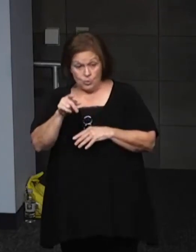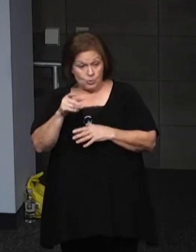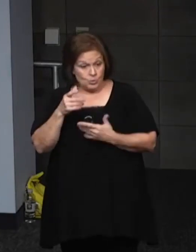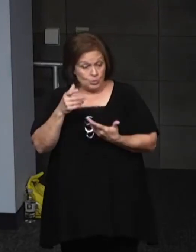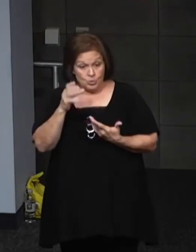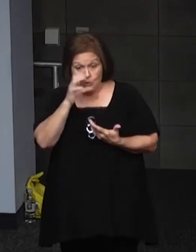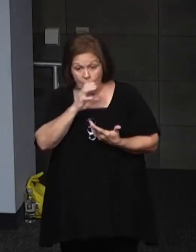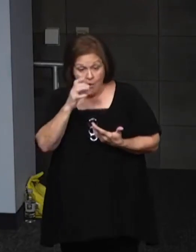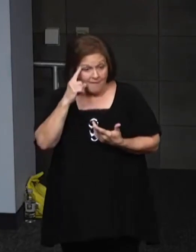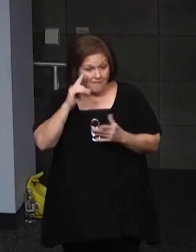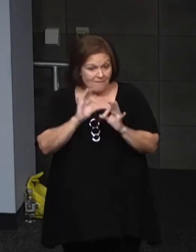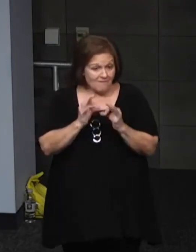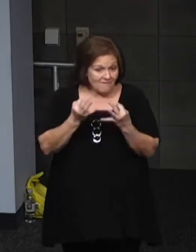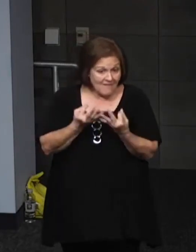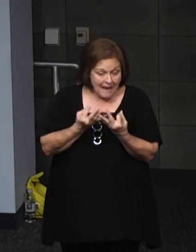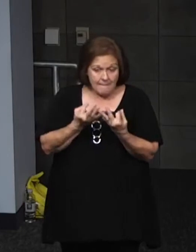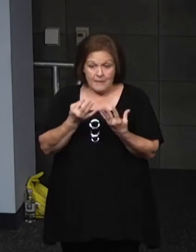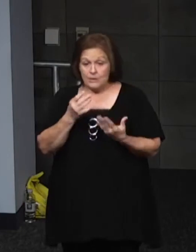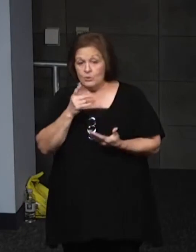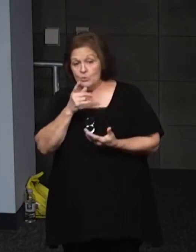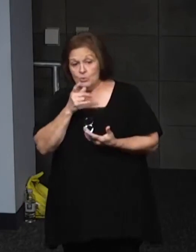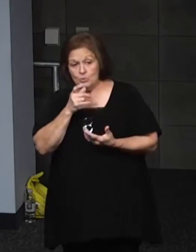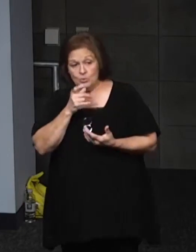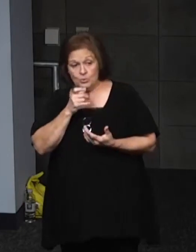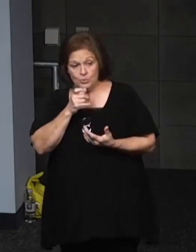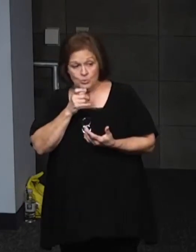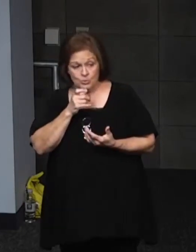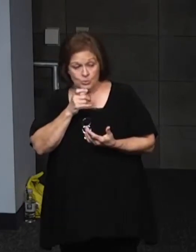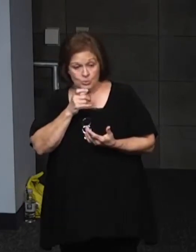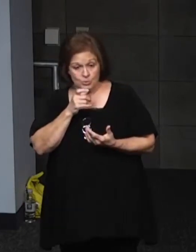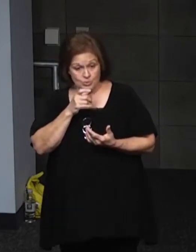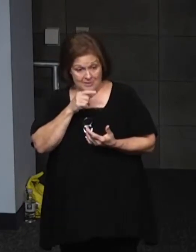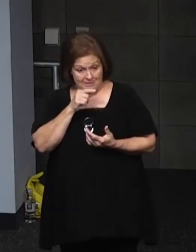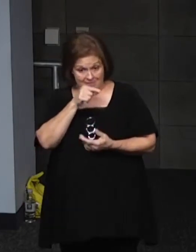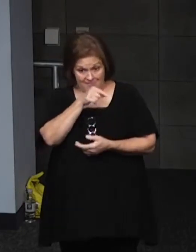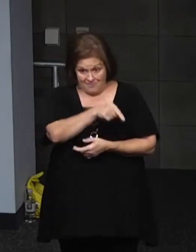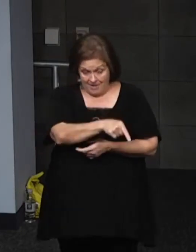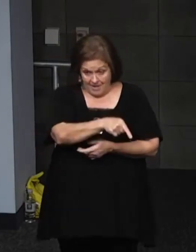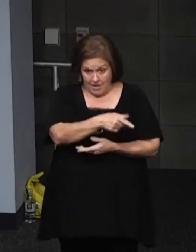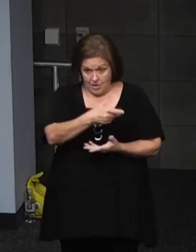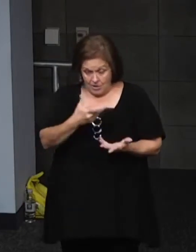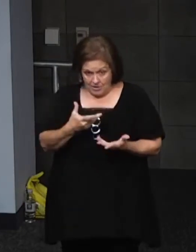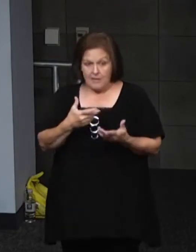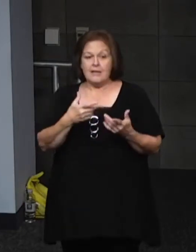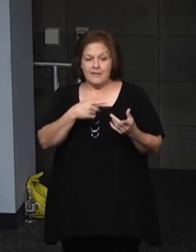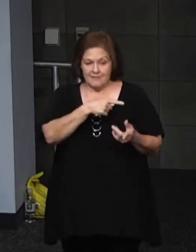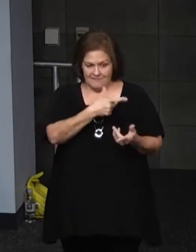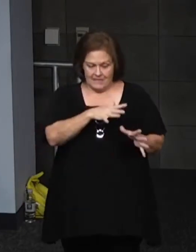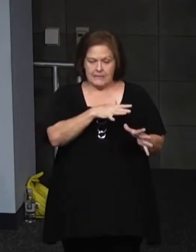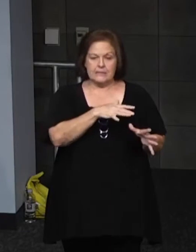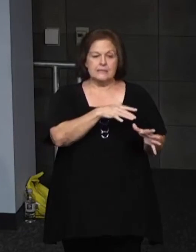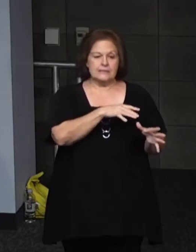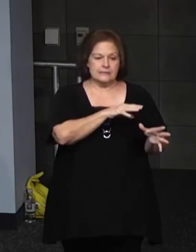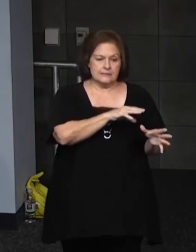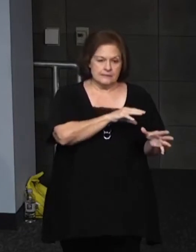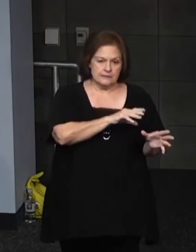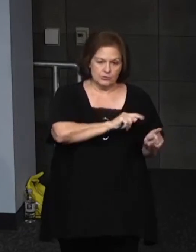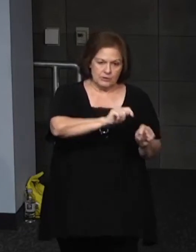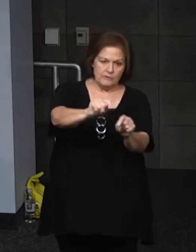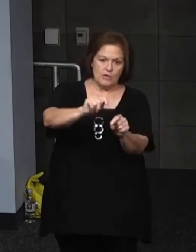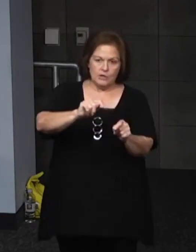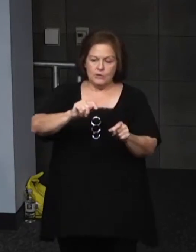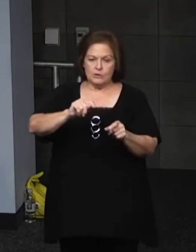loved one who was in that location, they have been moved to shelters across